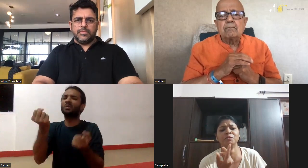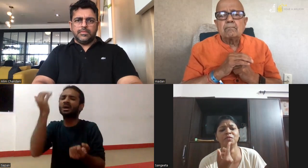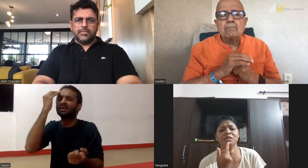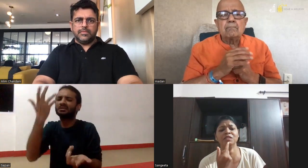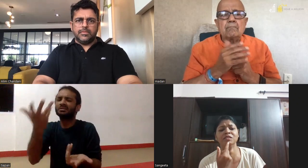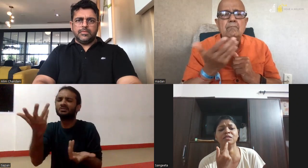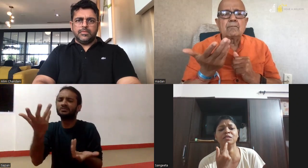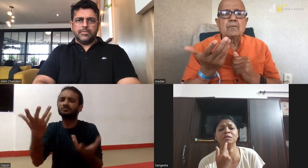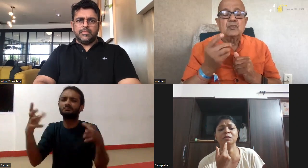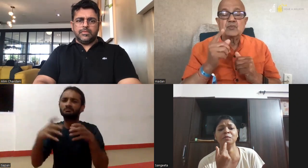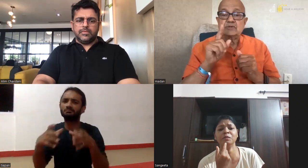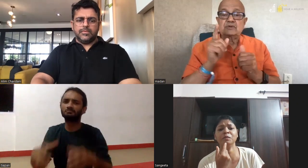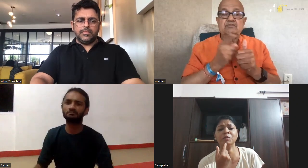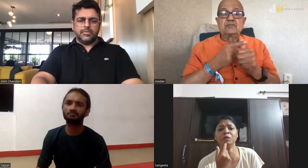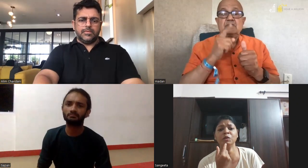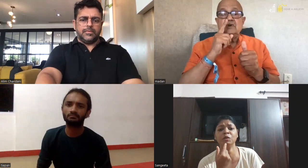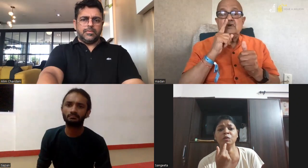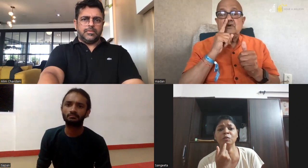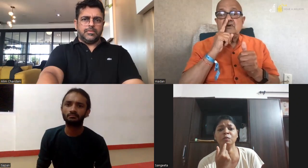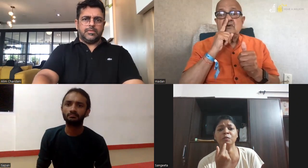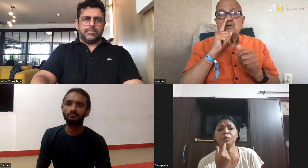Just want to add here,